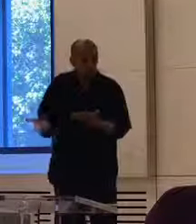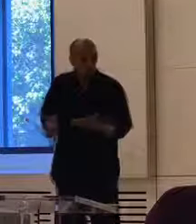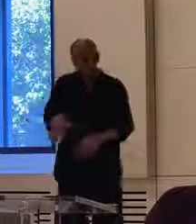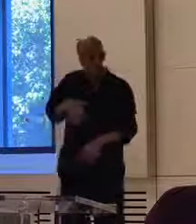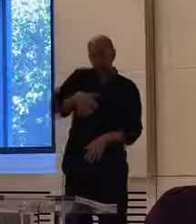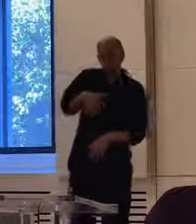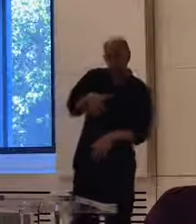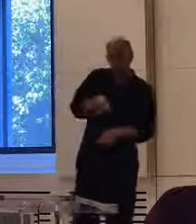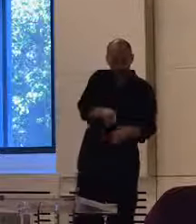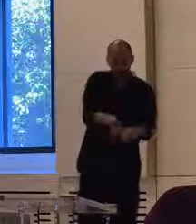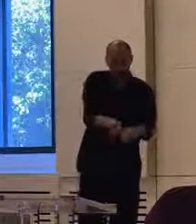Language.